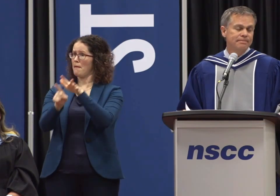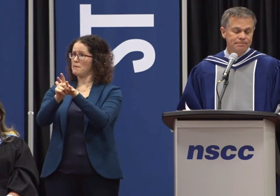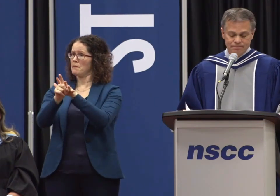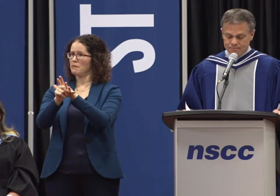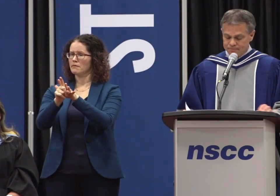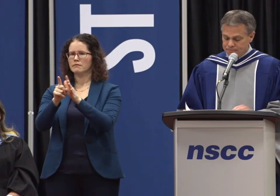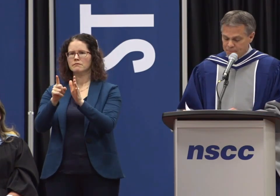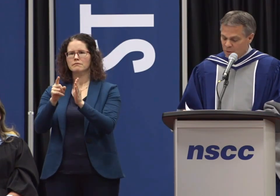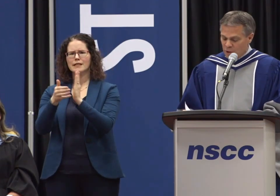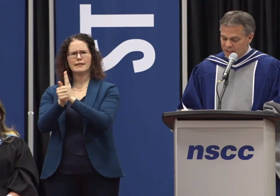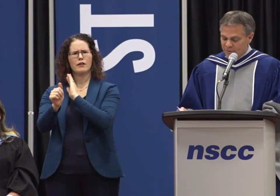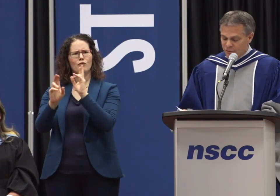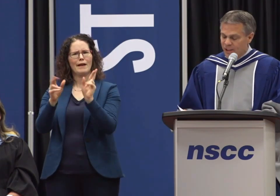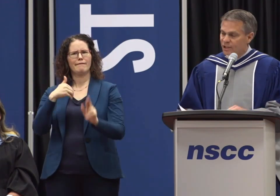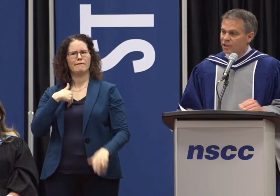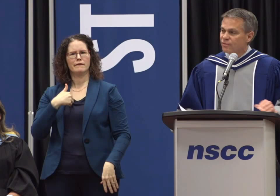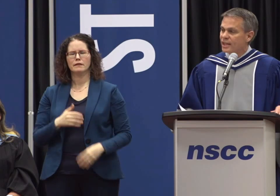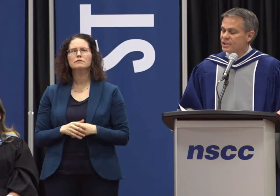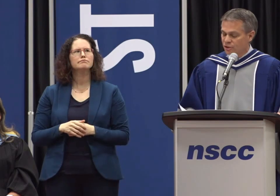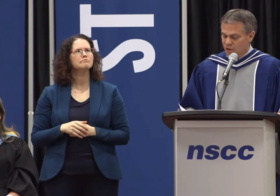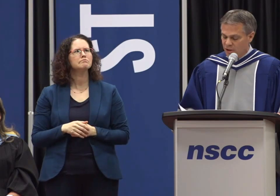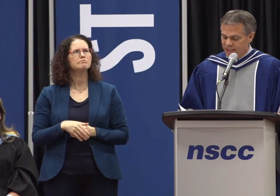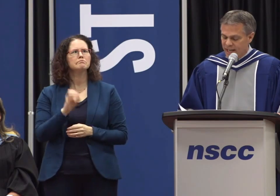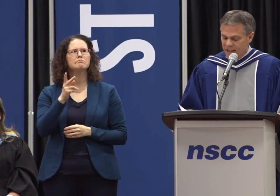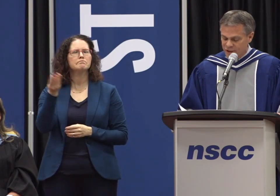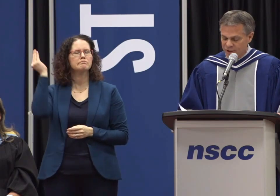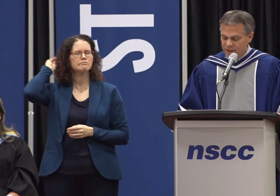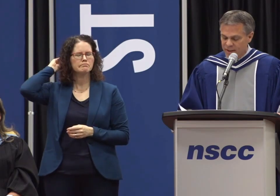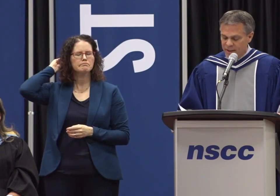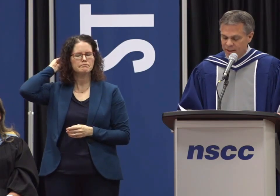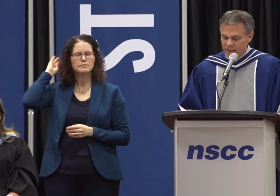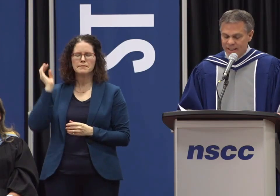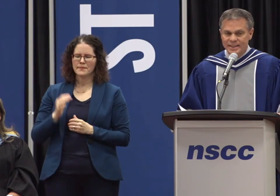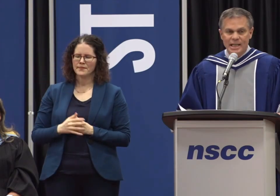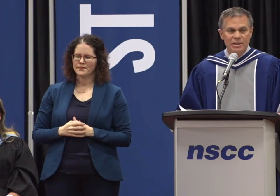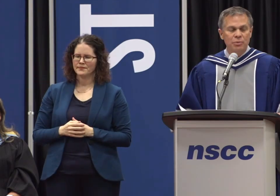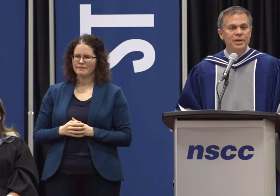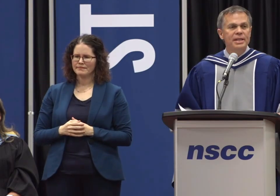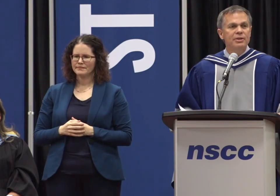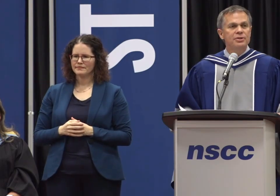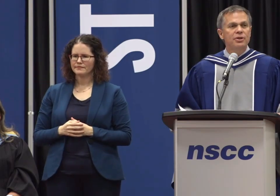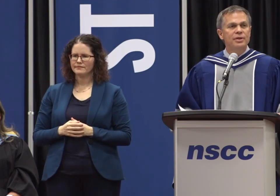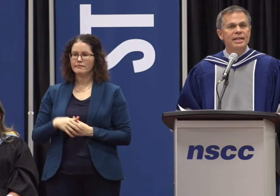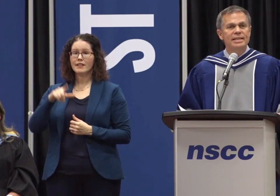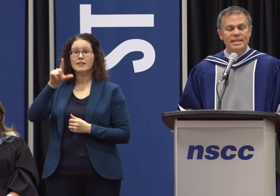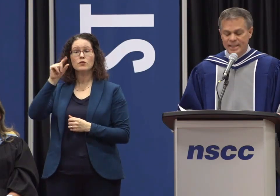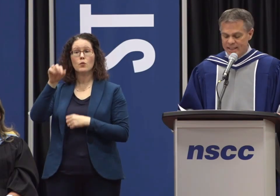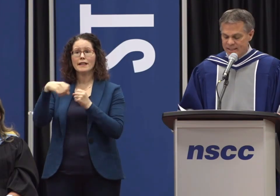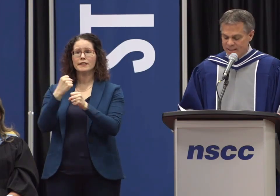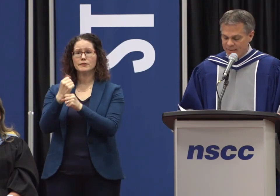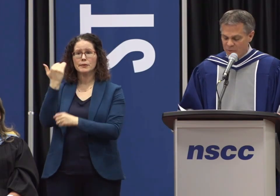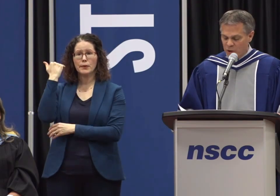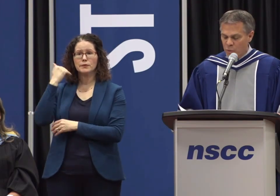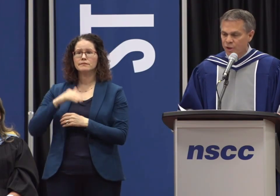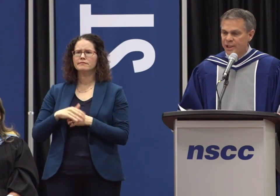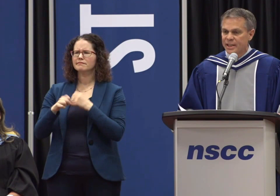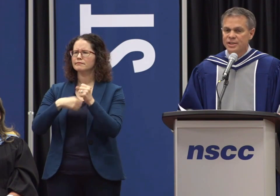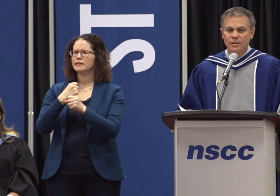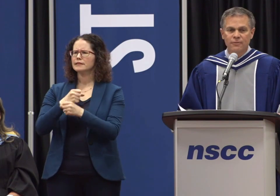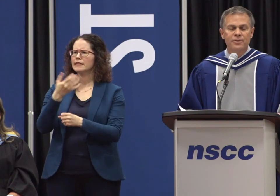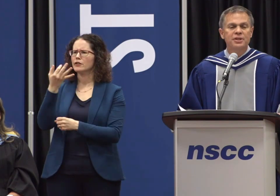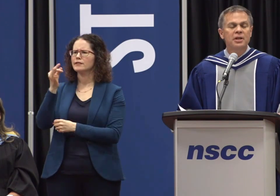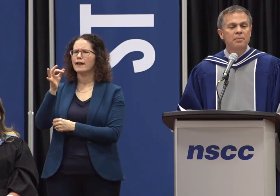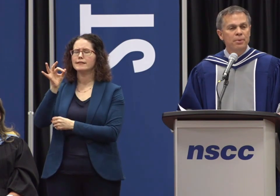it." Well, I never forgot her advice and her call to action. And exactly 20 years ago in 1997, while working